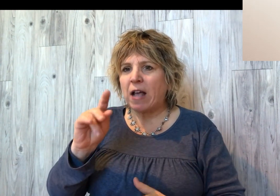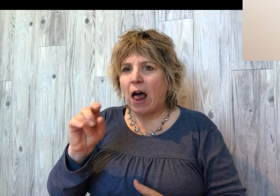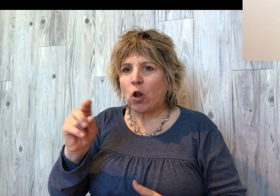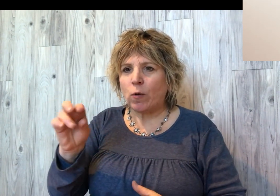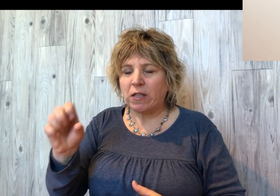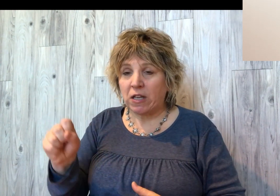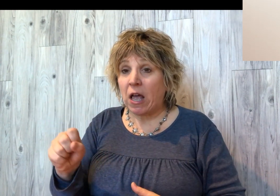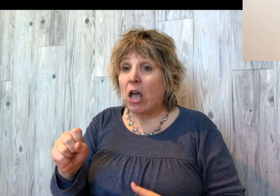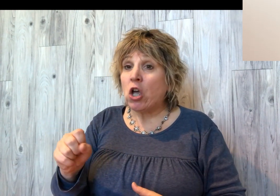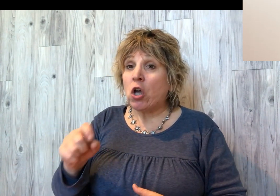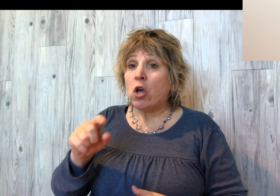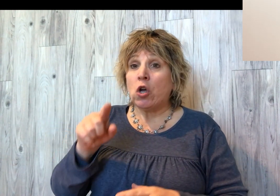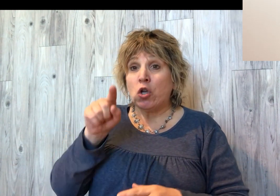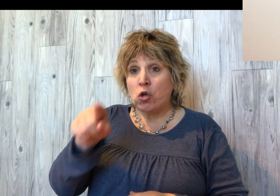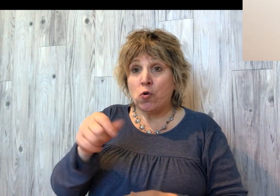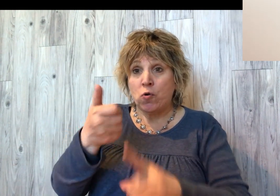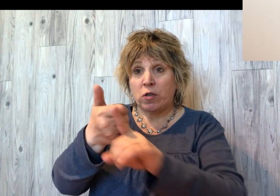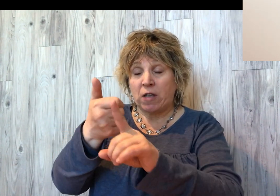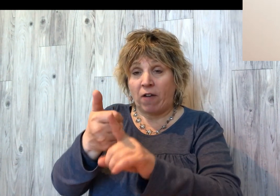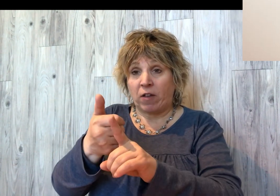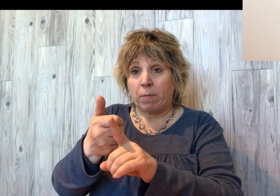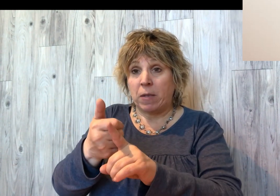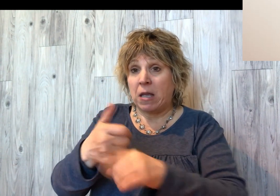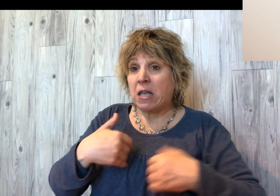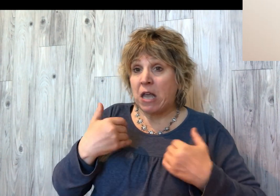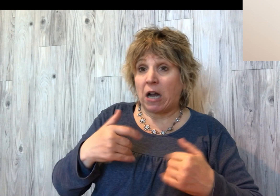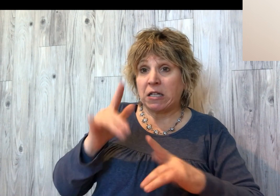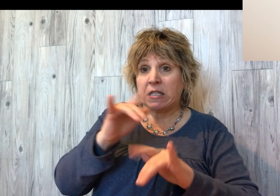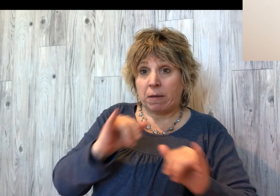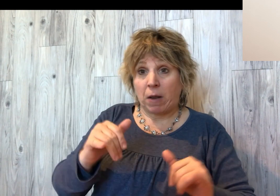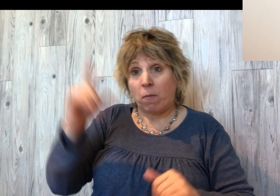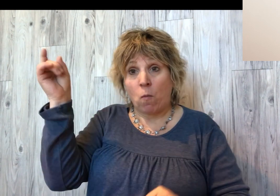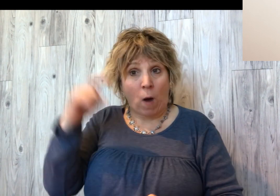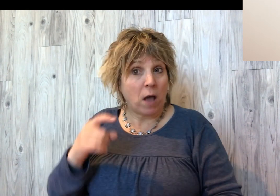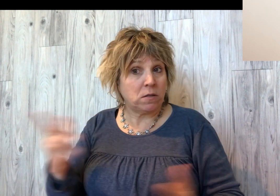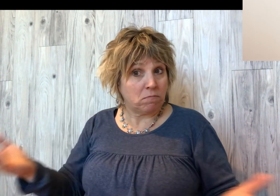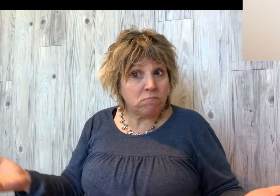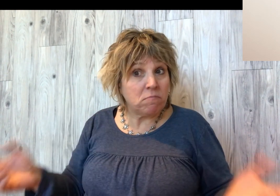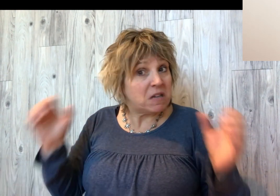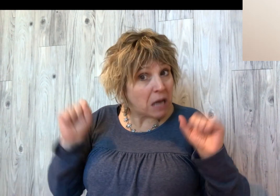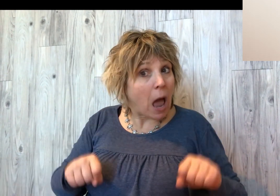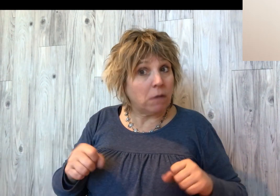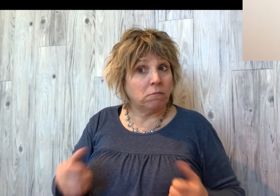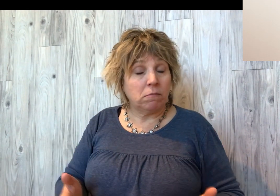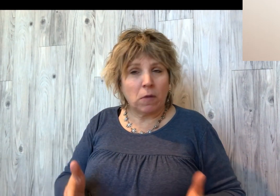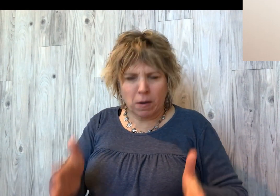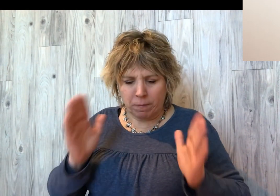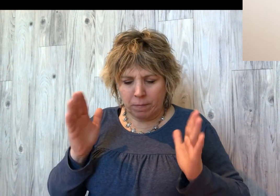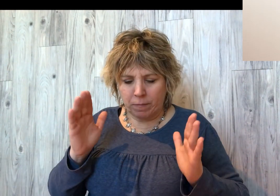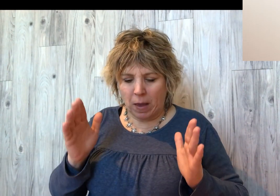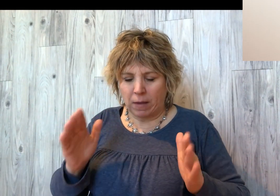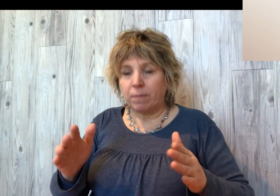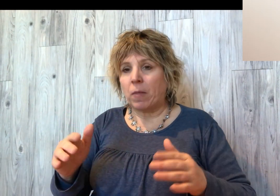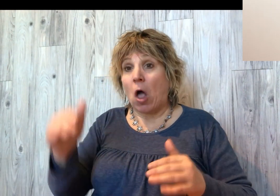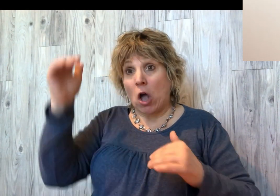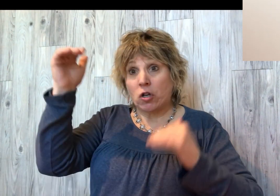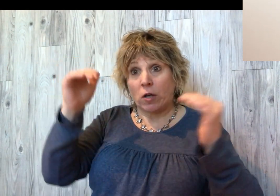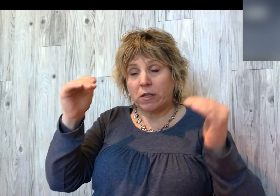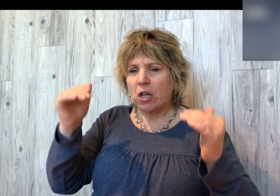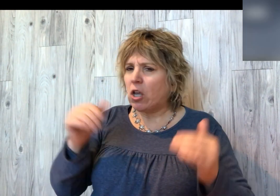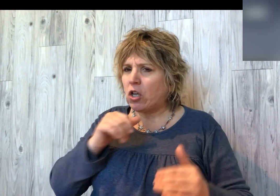young and wise at the same time. Listen to me, young adults, please listen